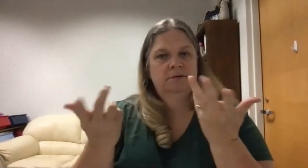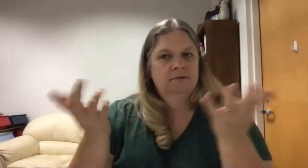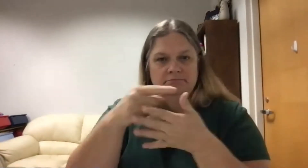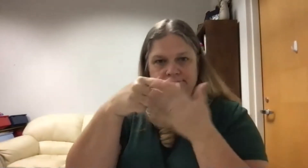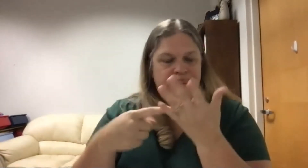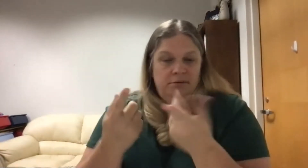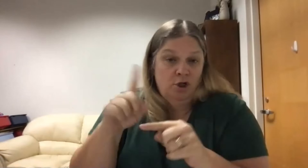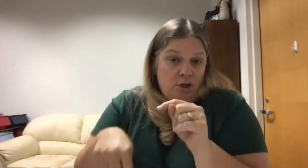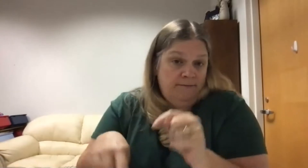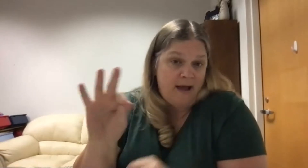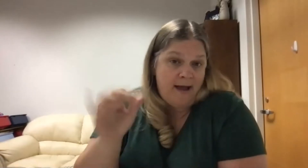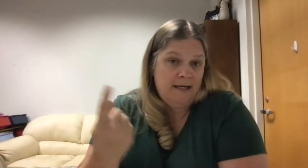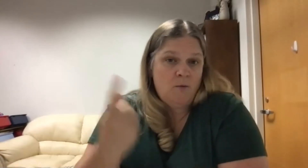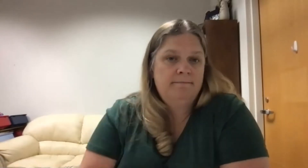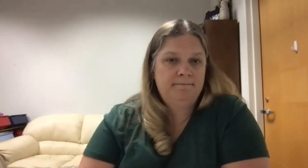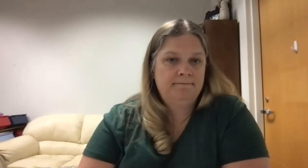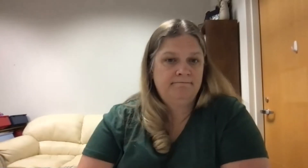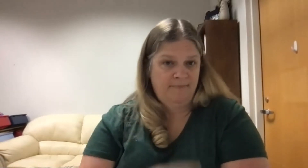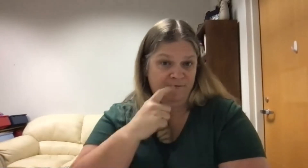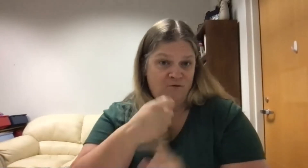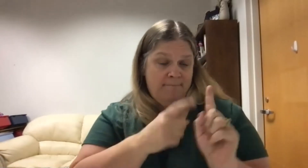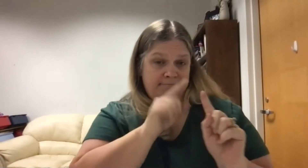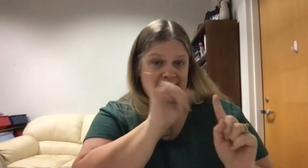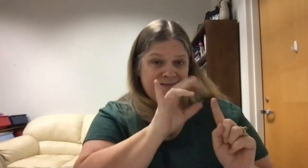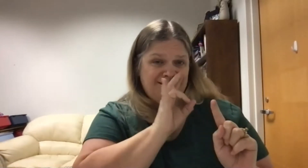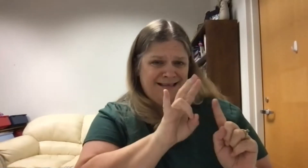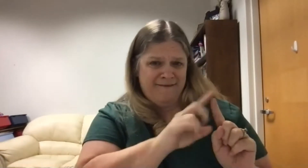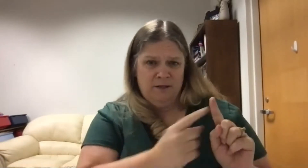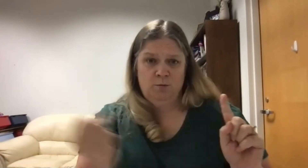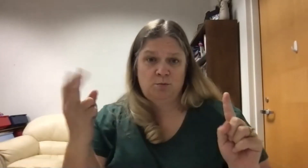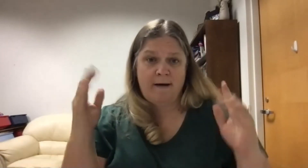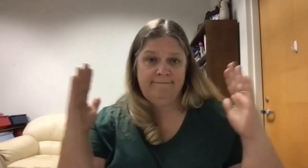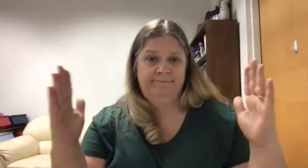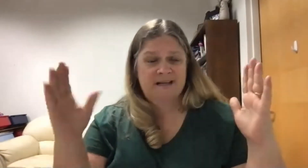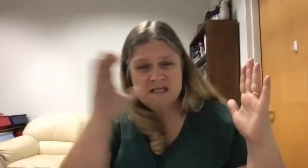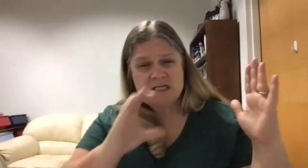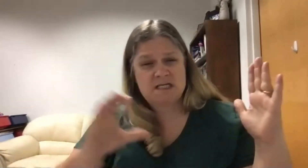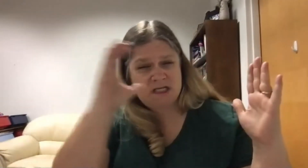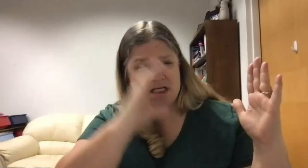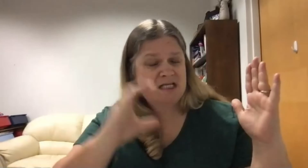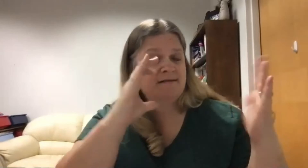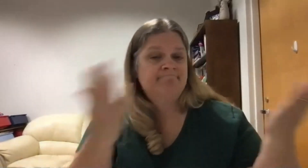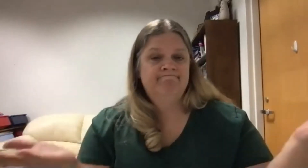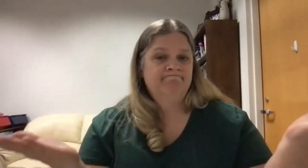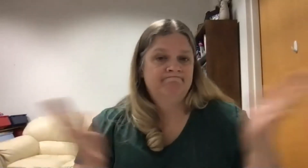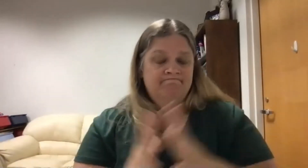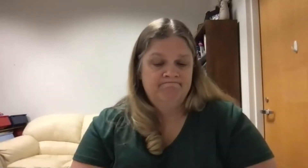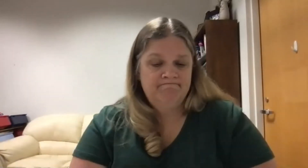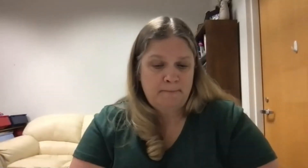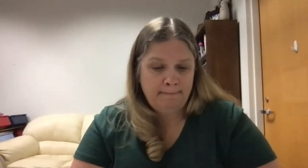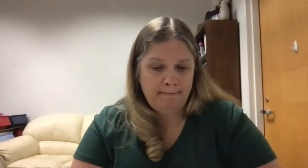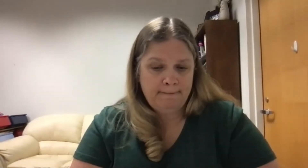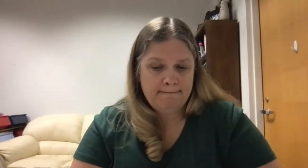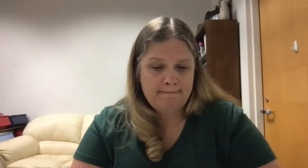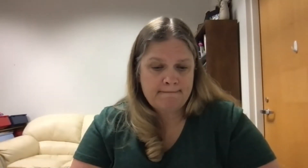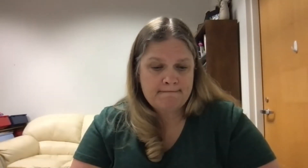communication, charge, and all these different things. They just couldn't find anyone. From the age of 7 until the age of 12, they were searching